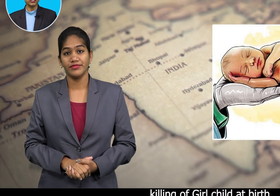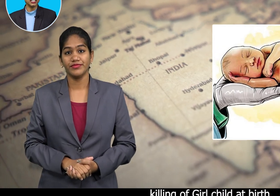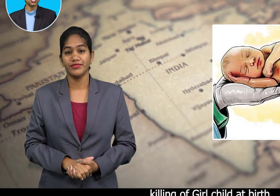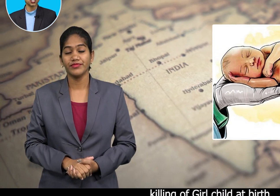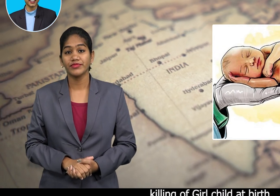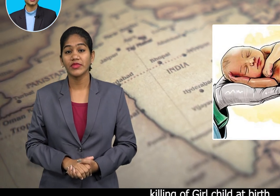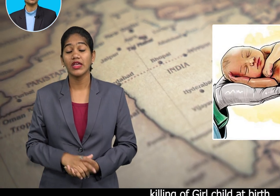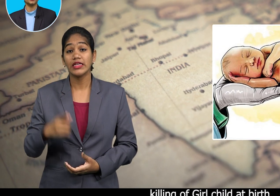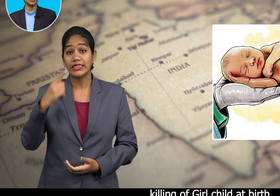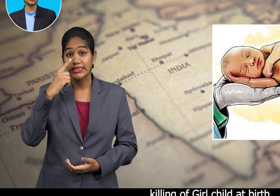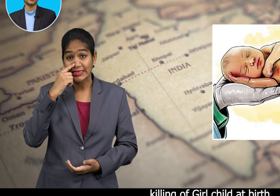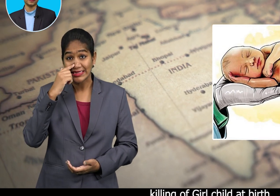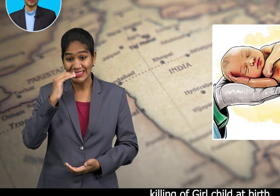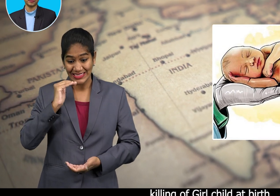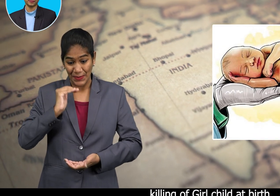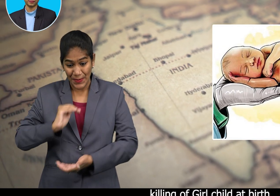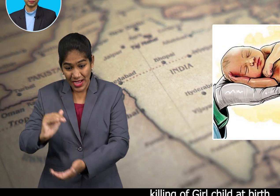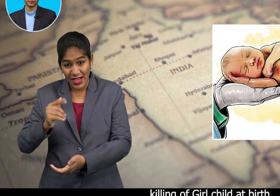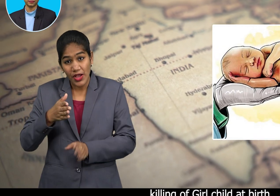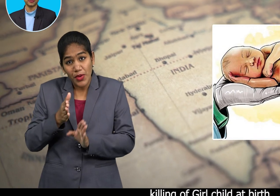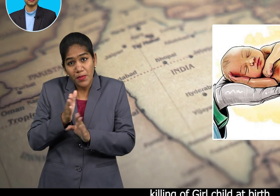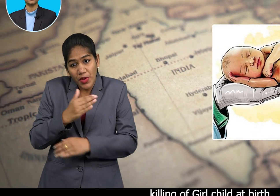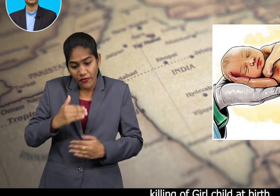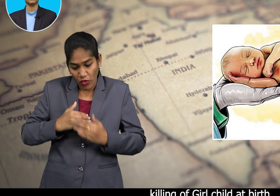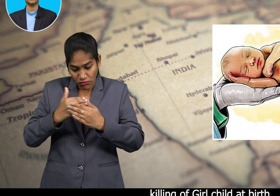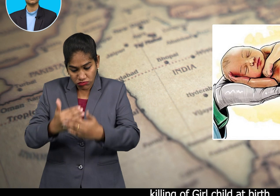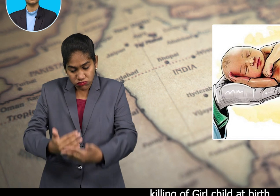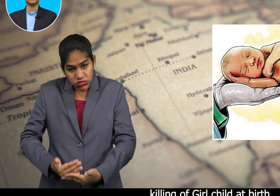killing of girl child at birth,